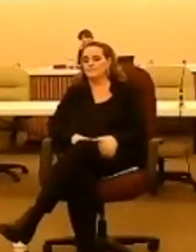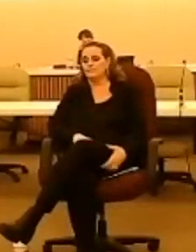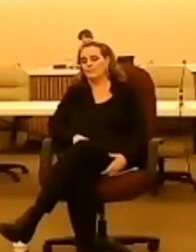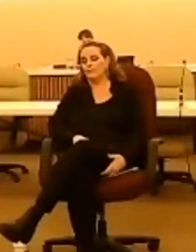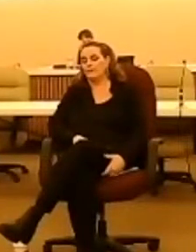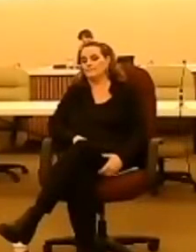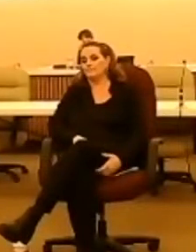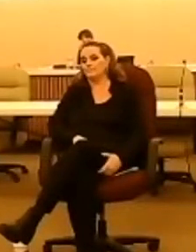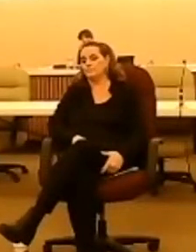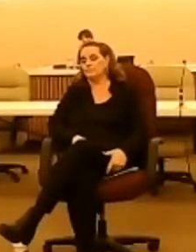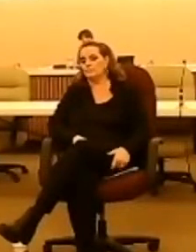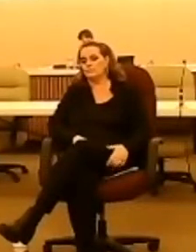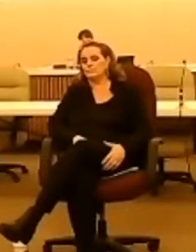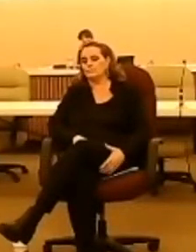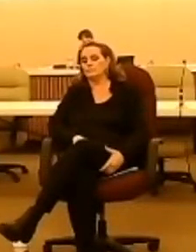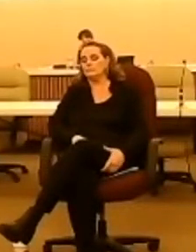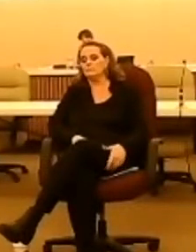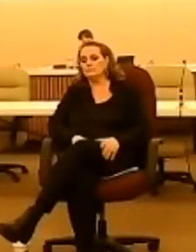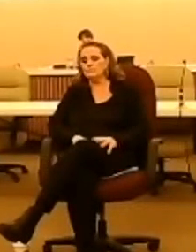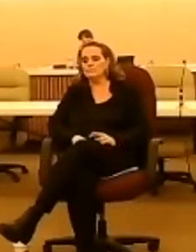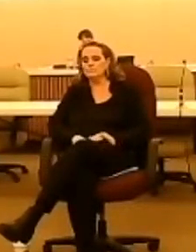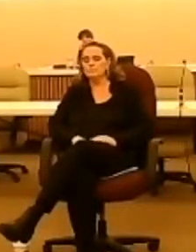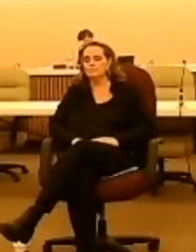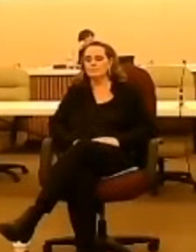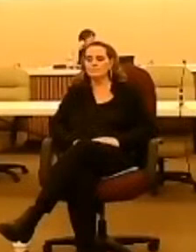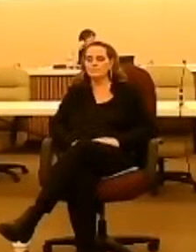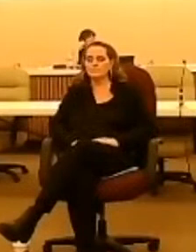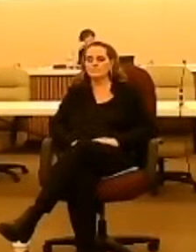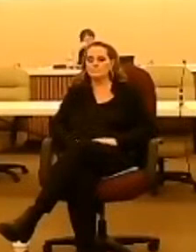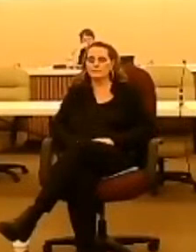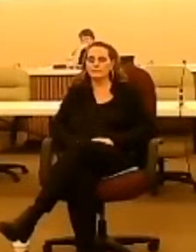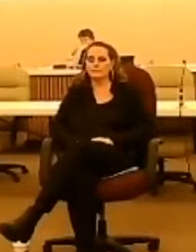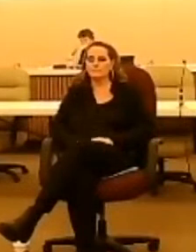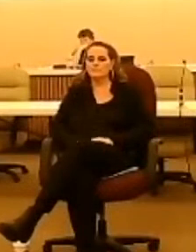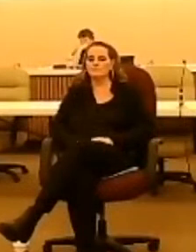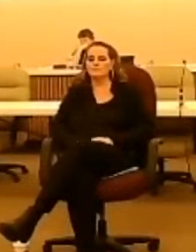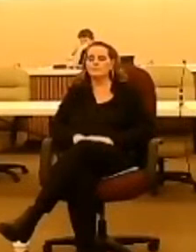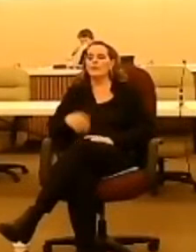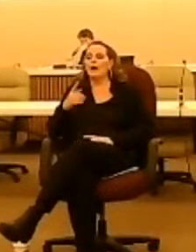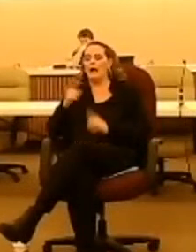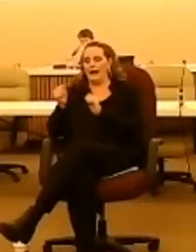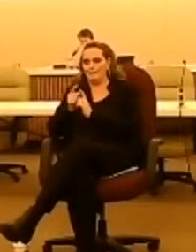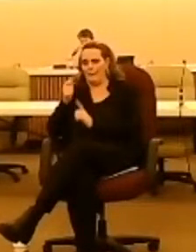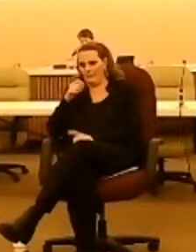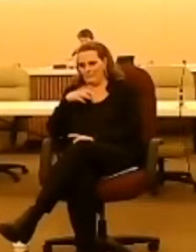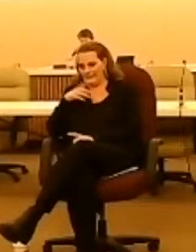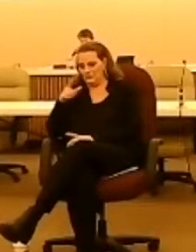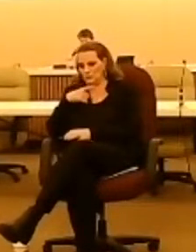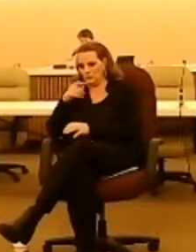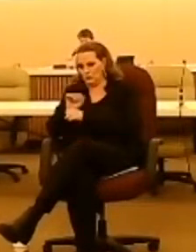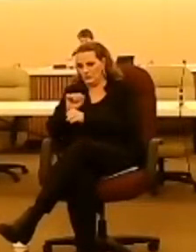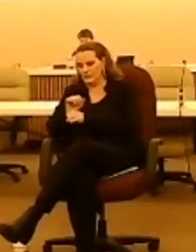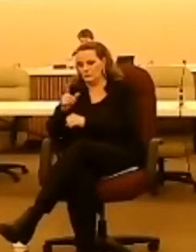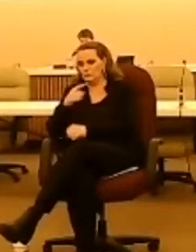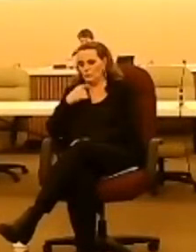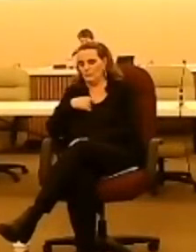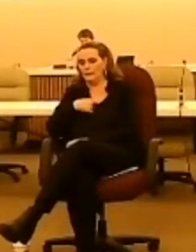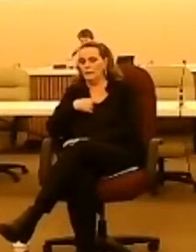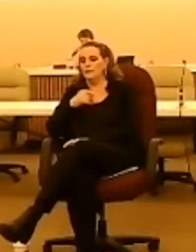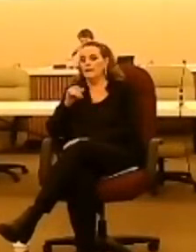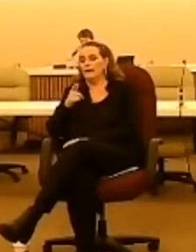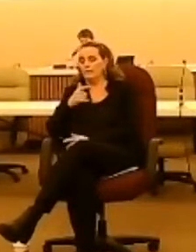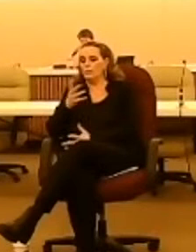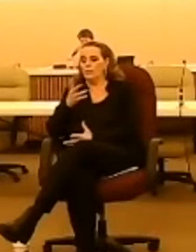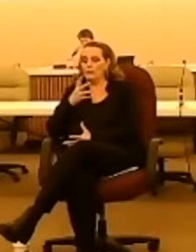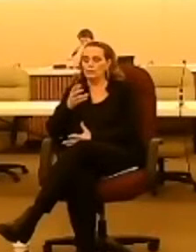like an investment for me. I met the lady, she was working in the place, and she told me, Mo, if you want to